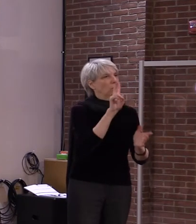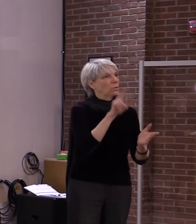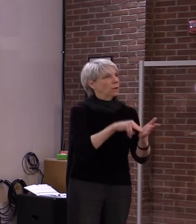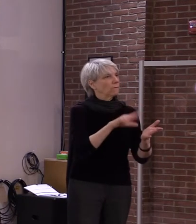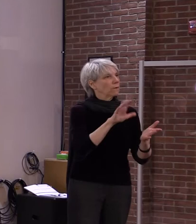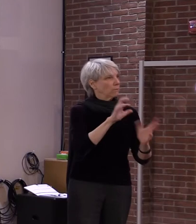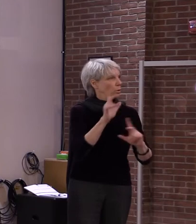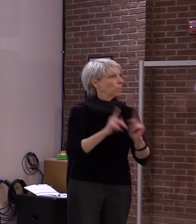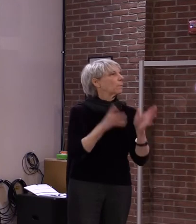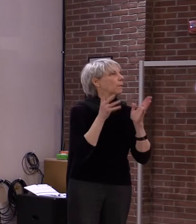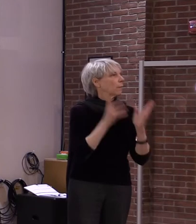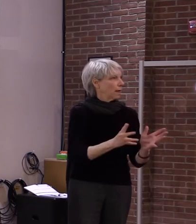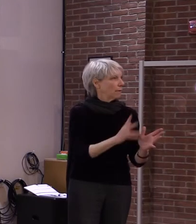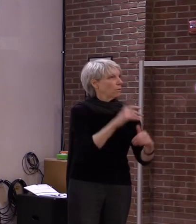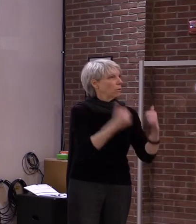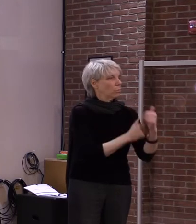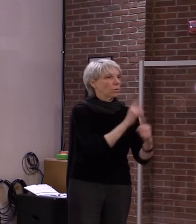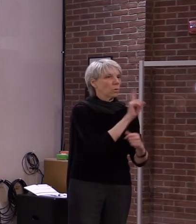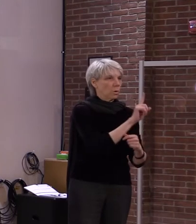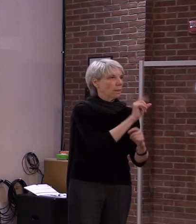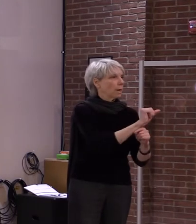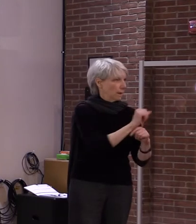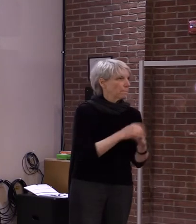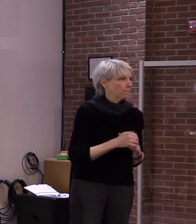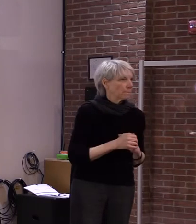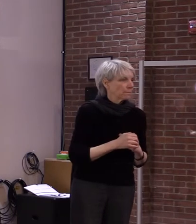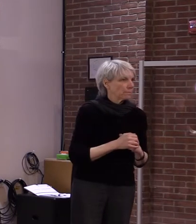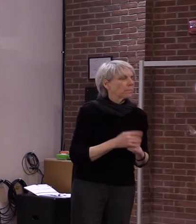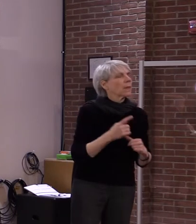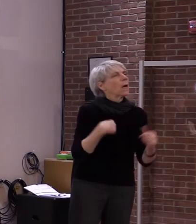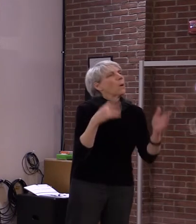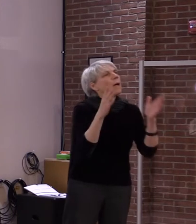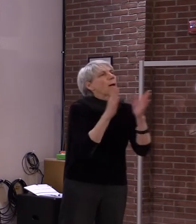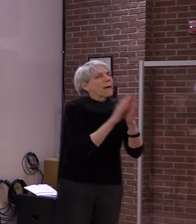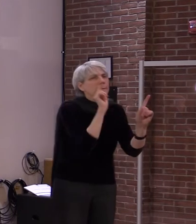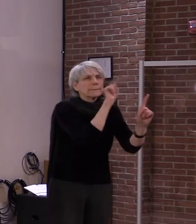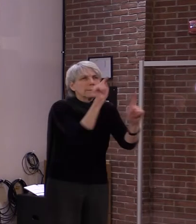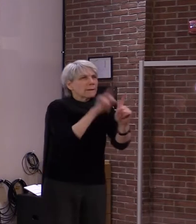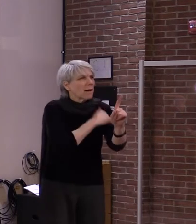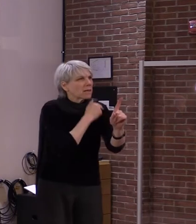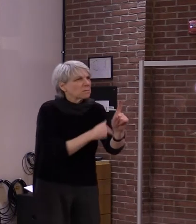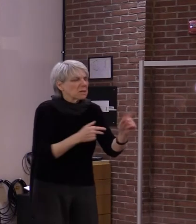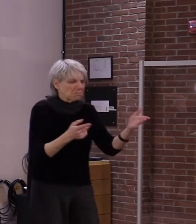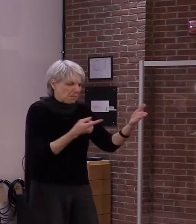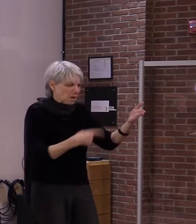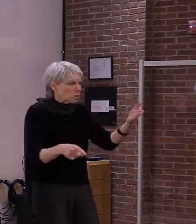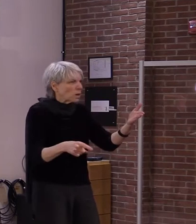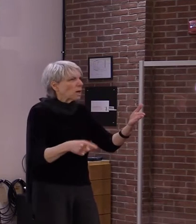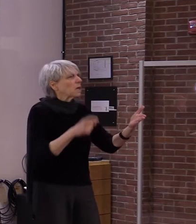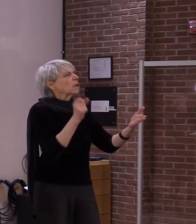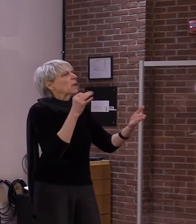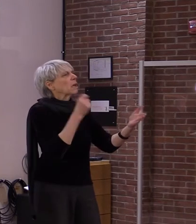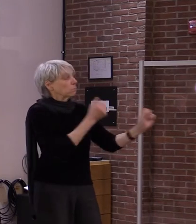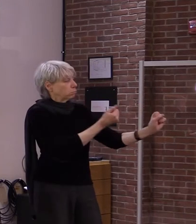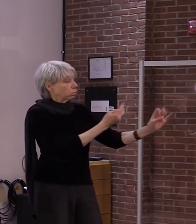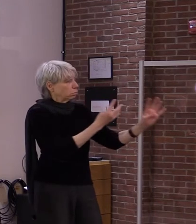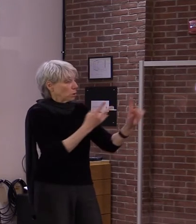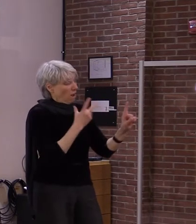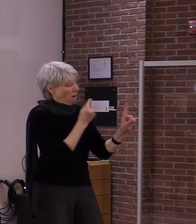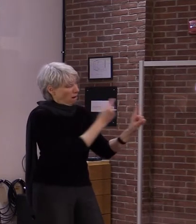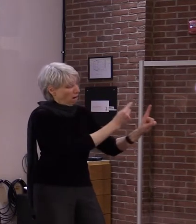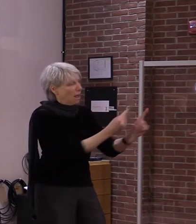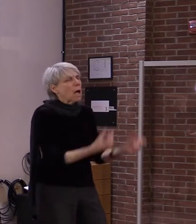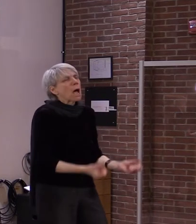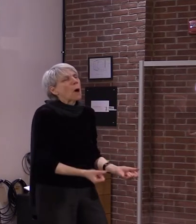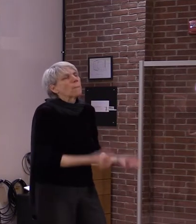many vaccines hospitals anticipate they can administer in the next week based upon their request we